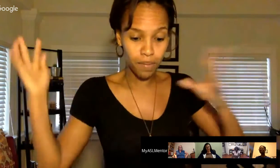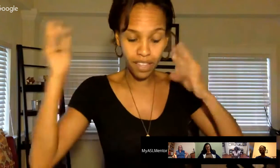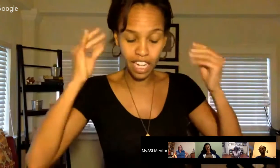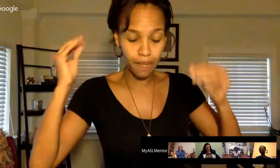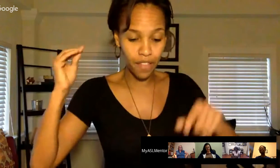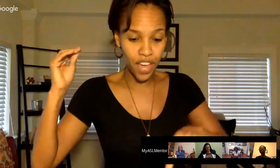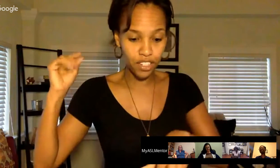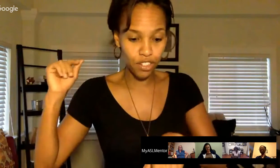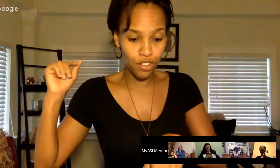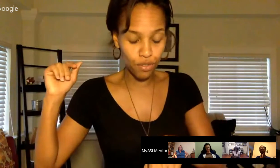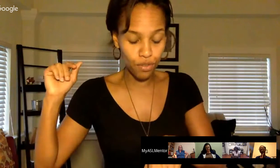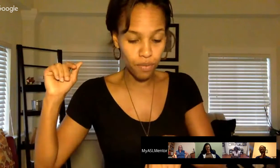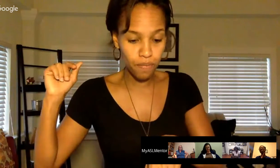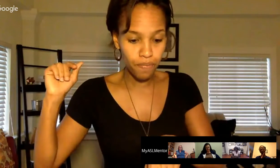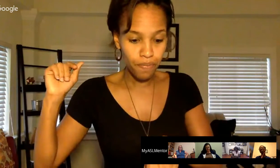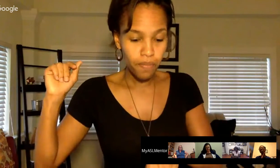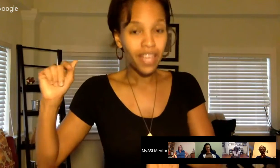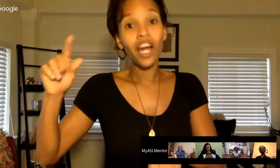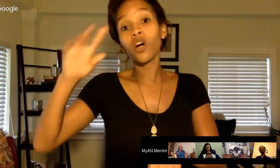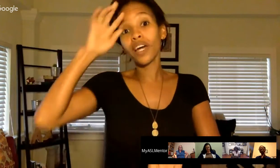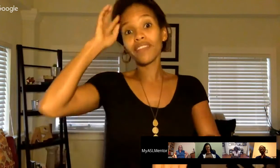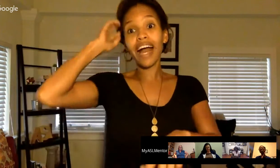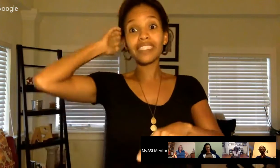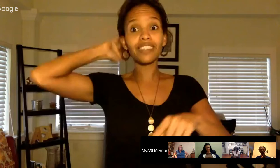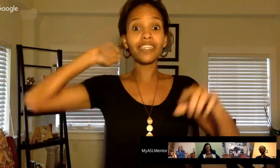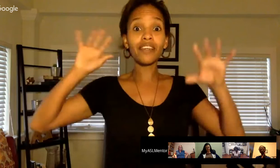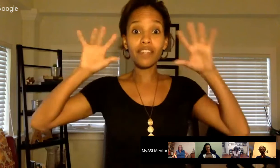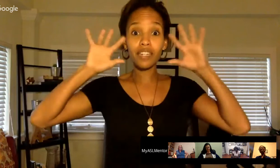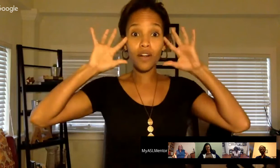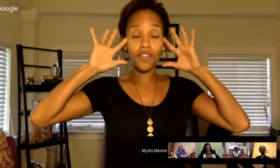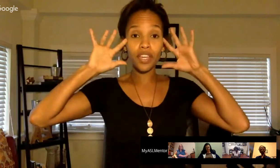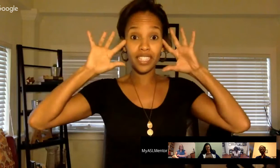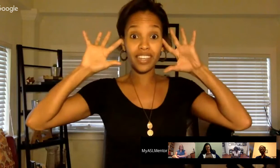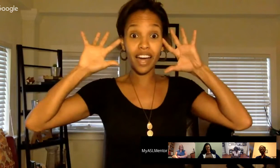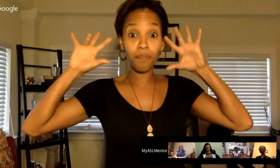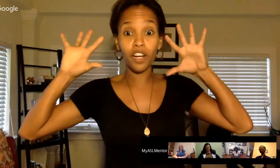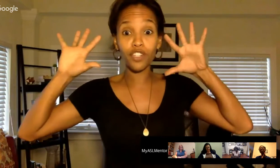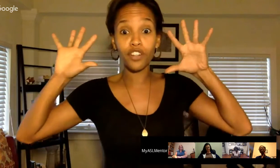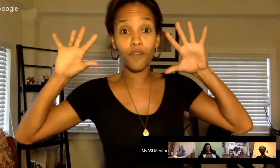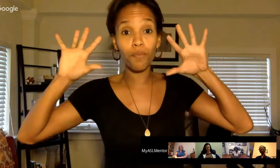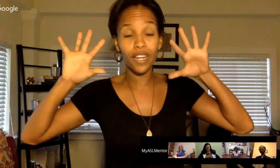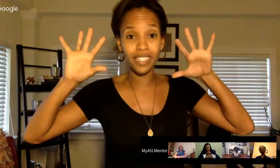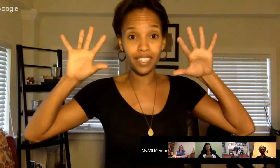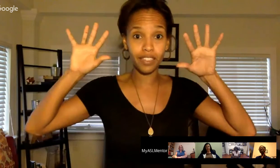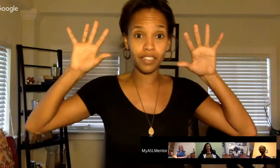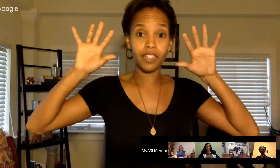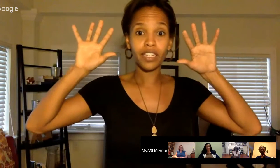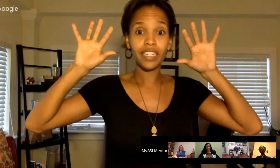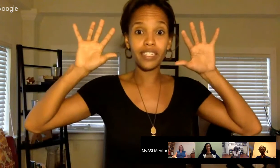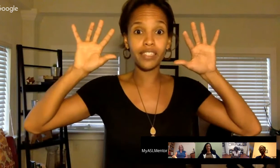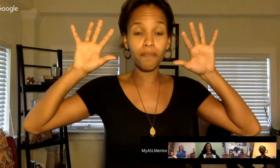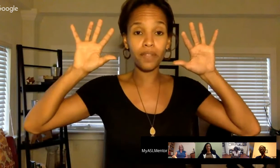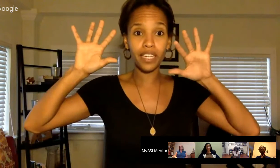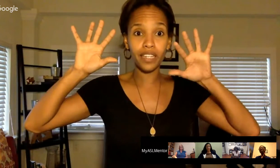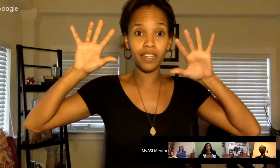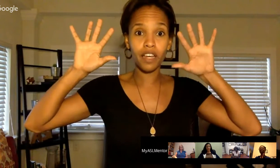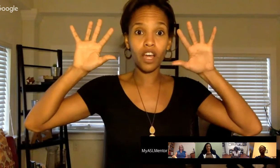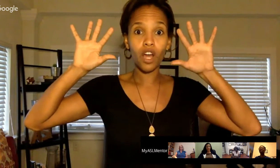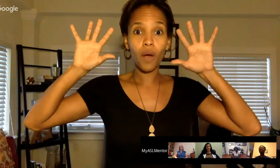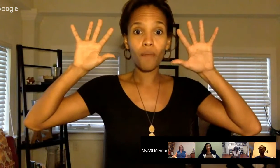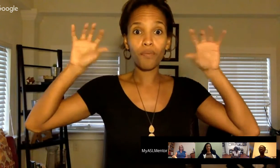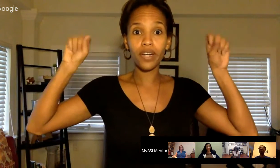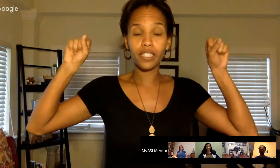but I want you to be thinking about that too. Oh, and lastly, the sign production for president is